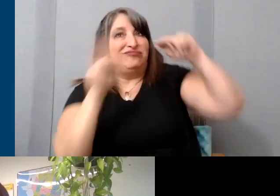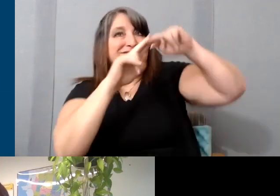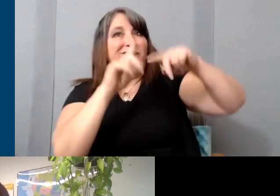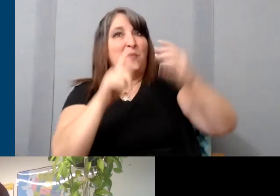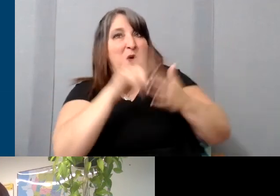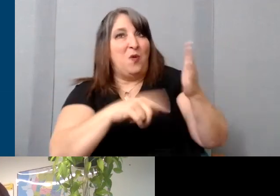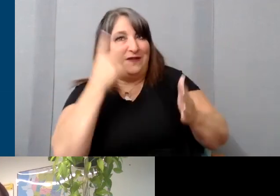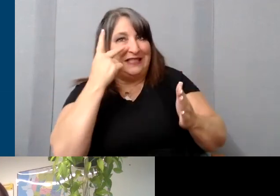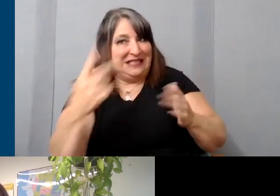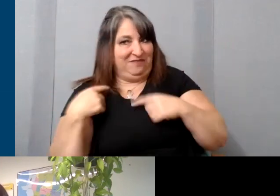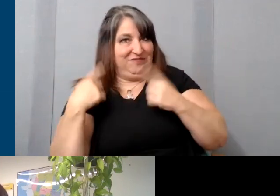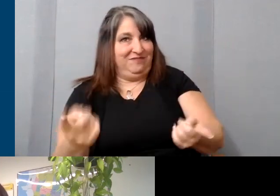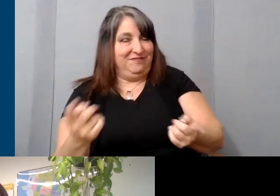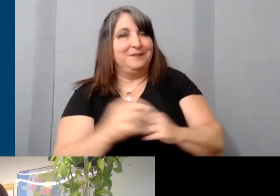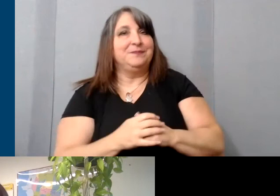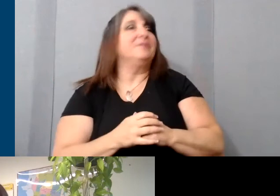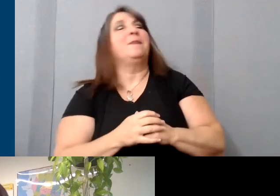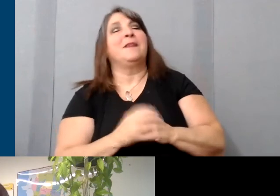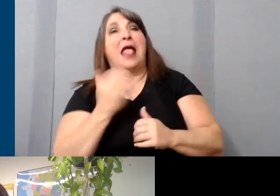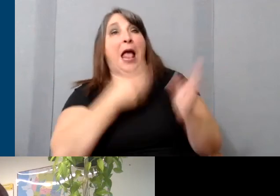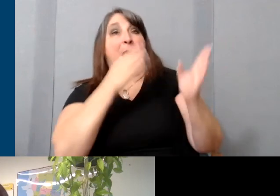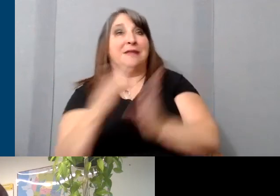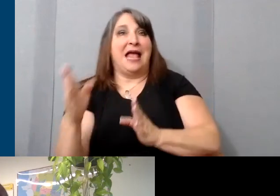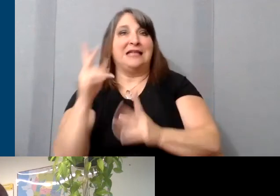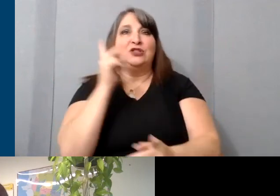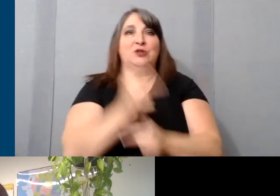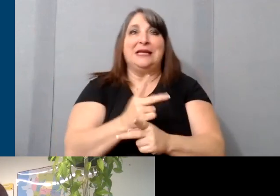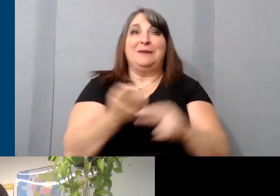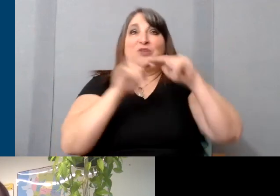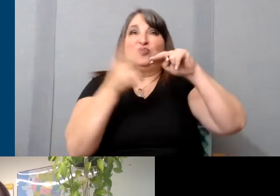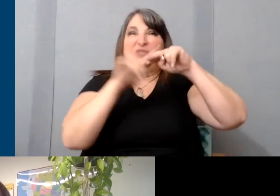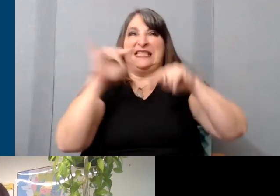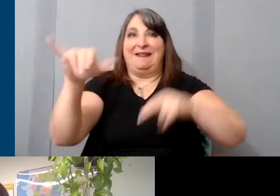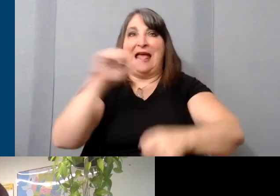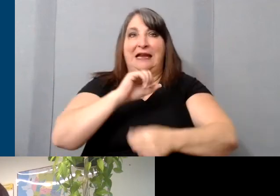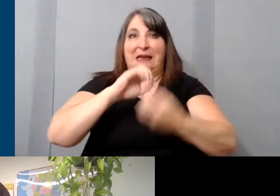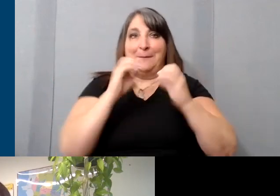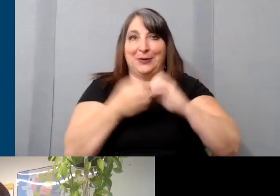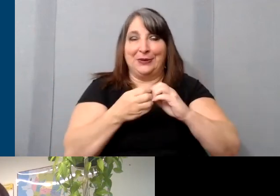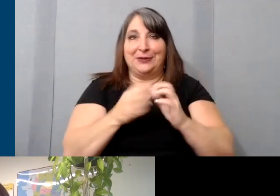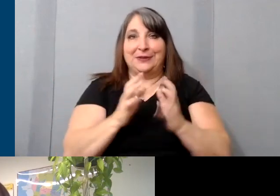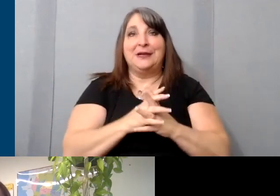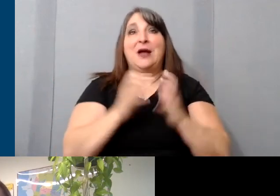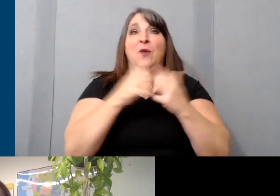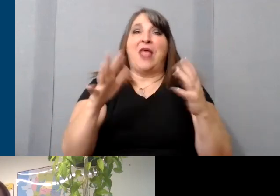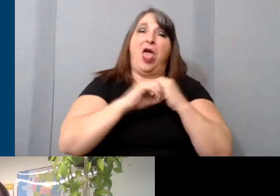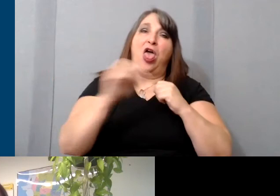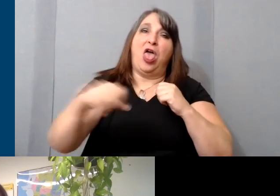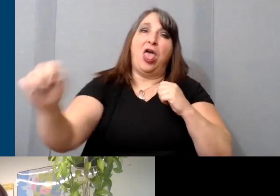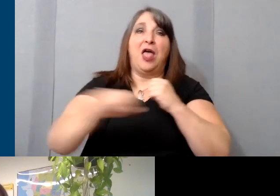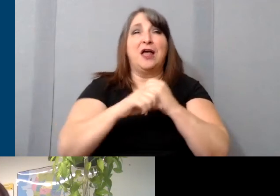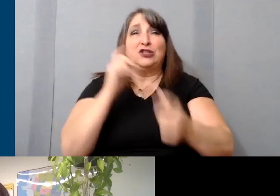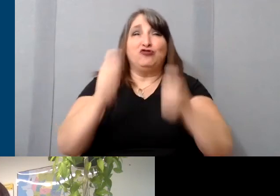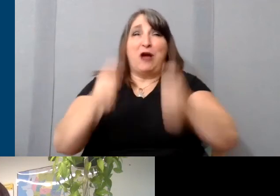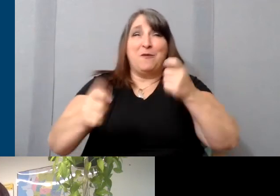in past years. And our plan is to keep increasing that number. And without further ado, drum roll